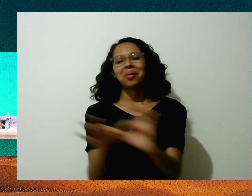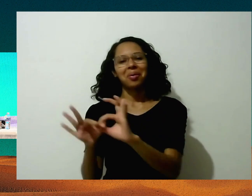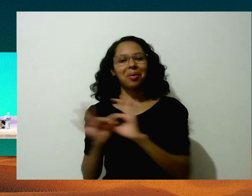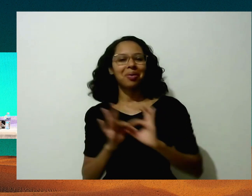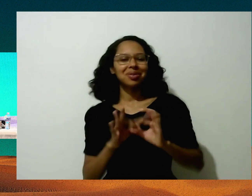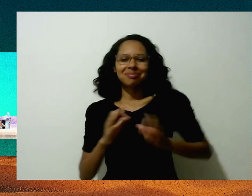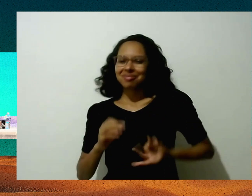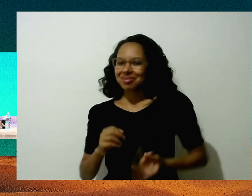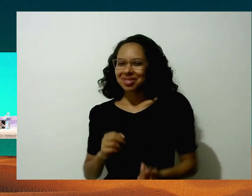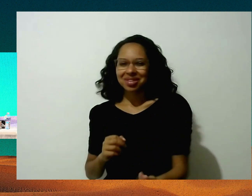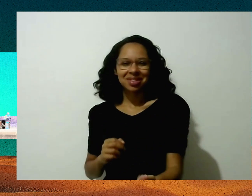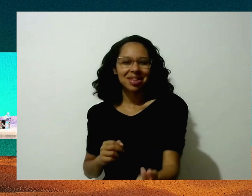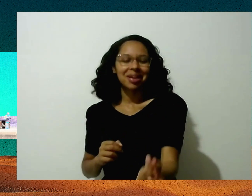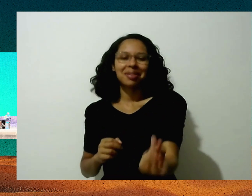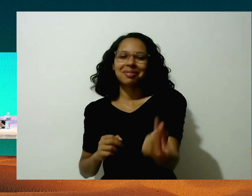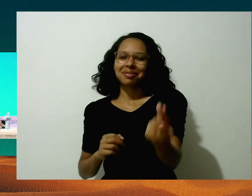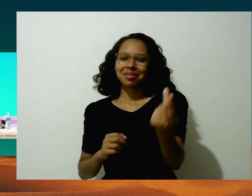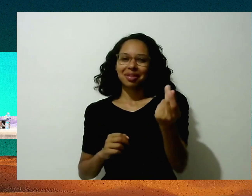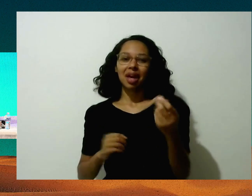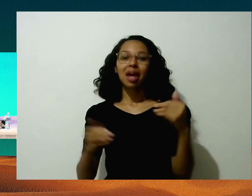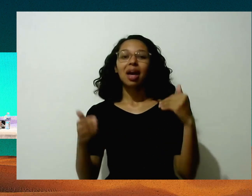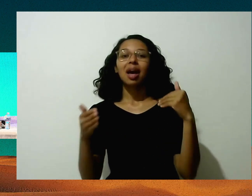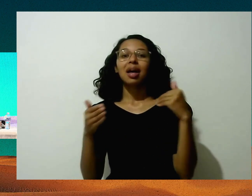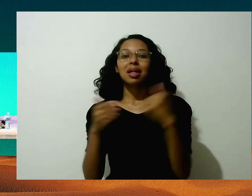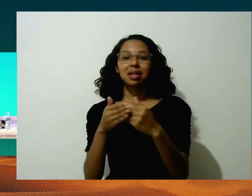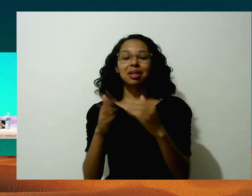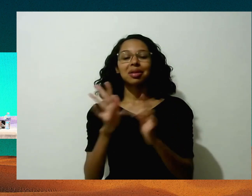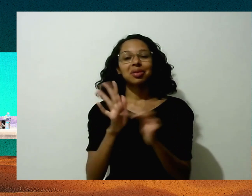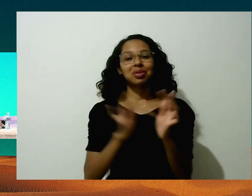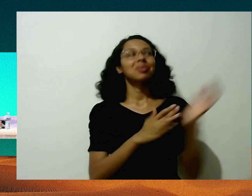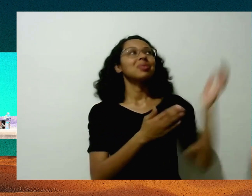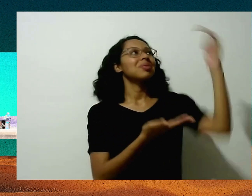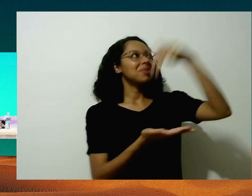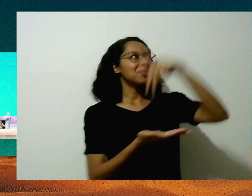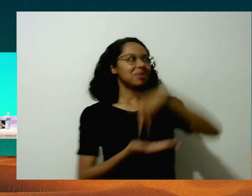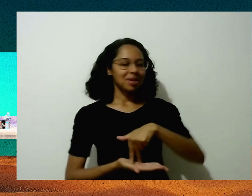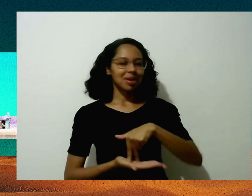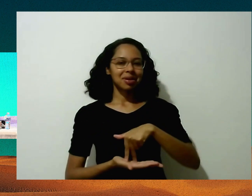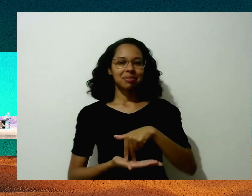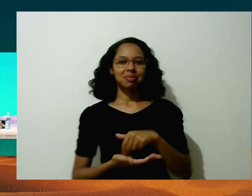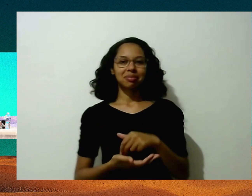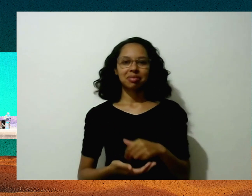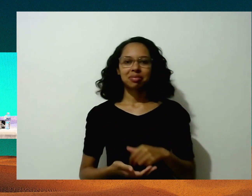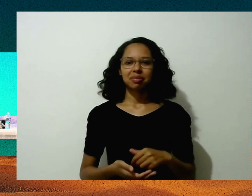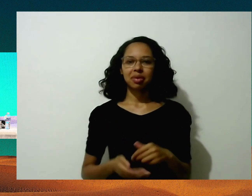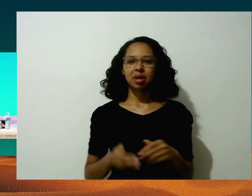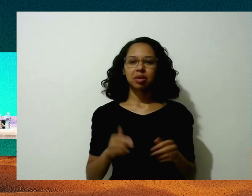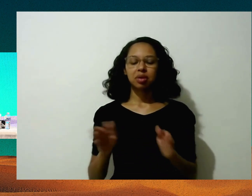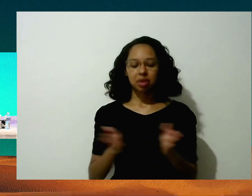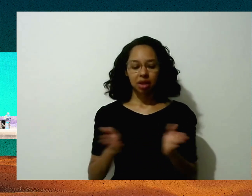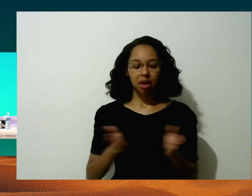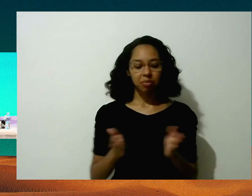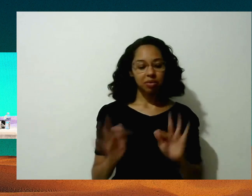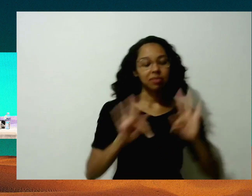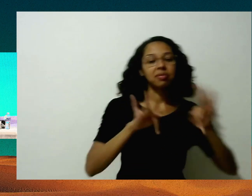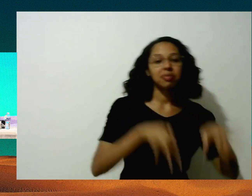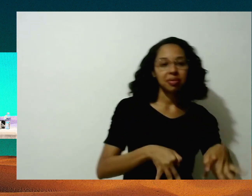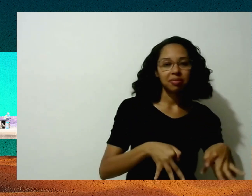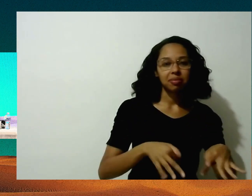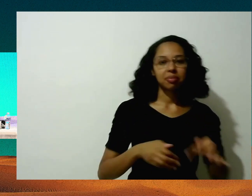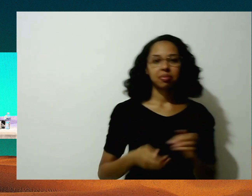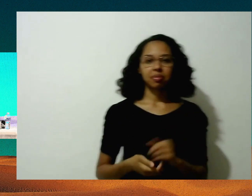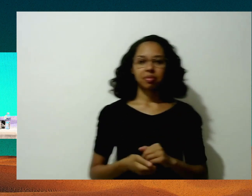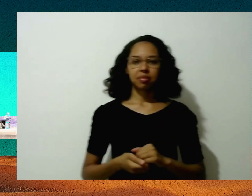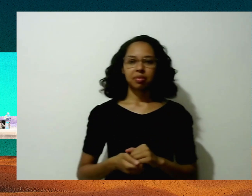day, até a consumação do século. even to the end of the age. E Marcos 16, In Mark 16,